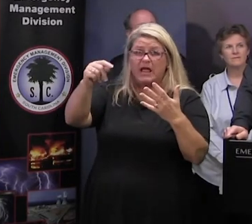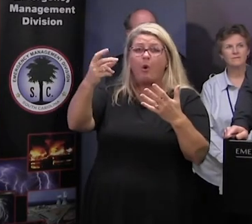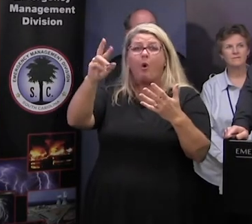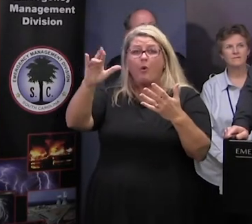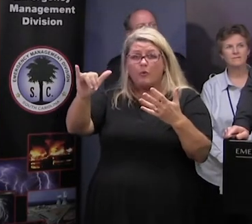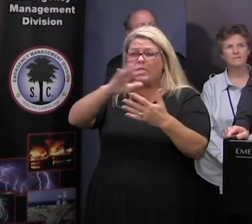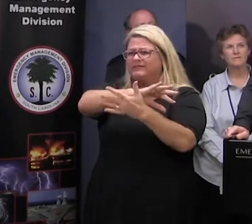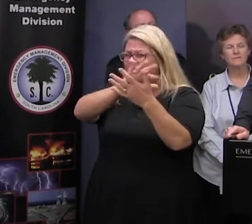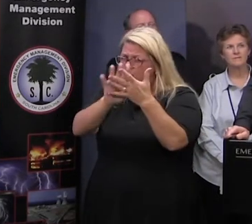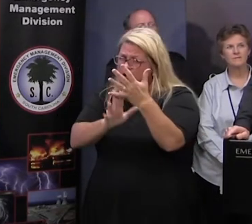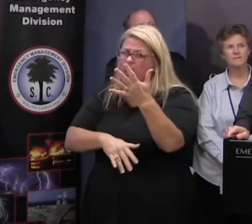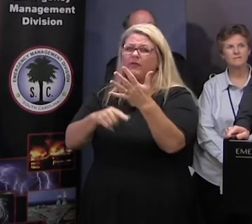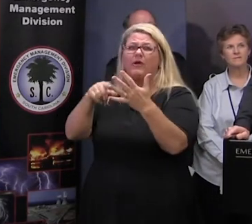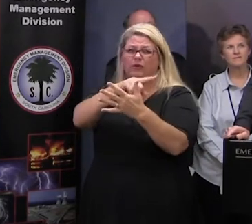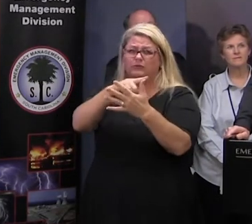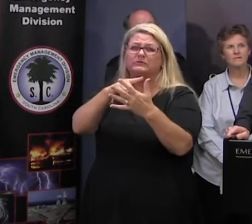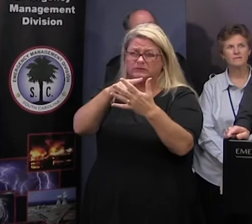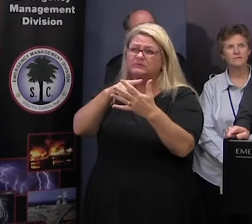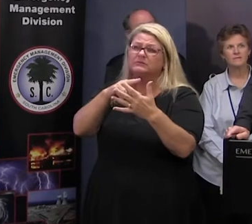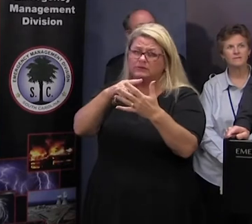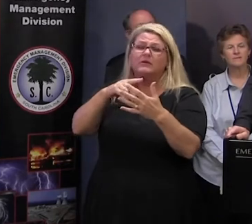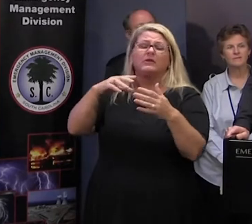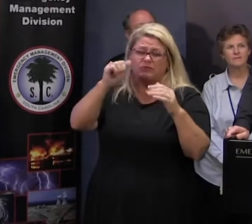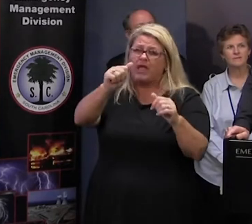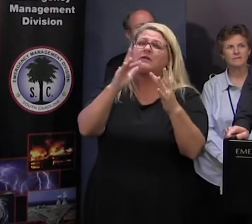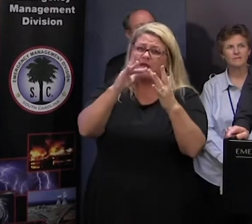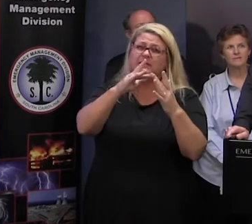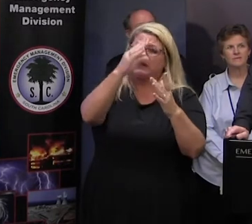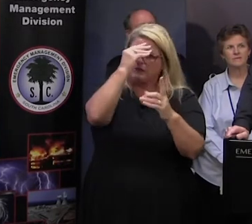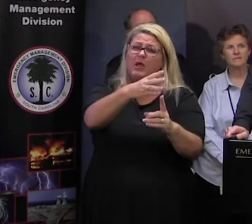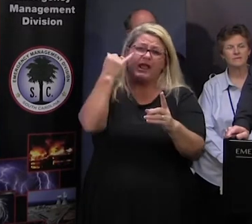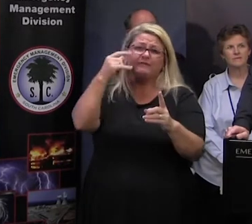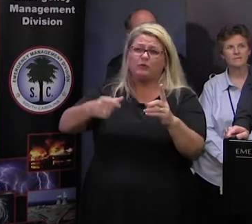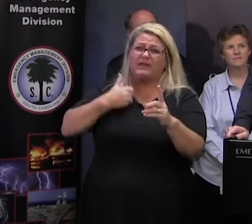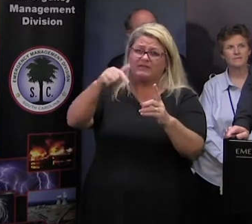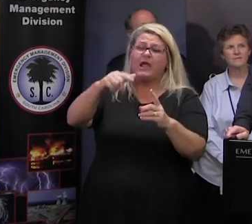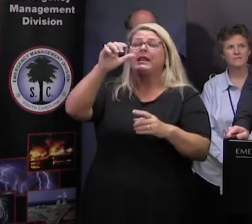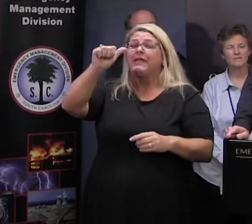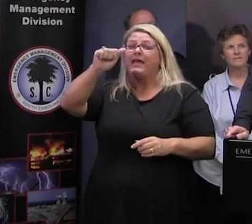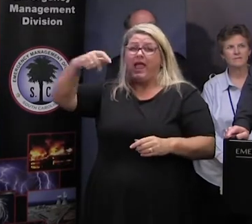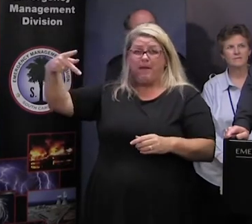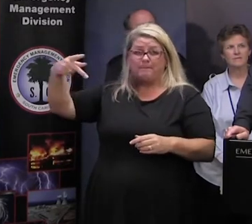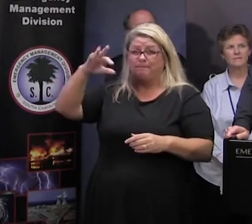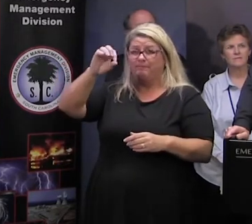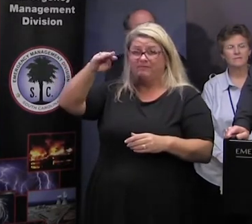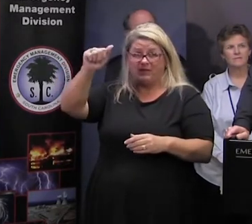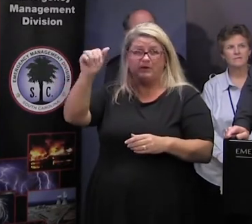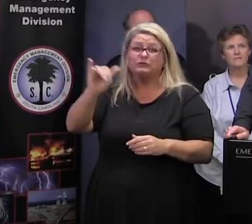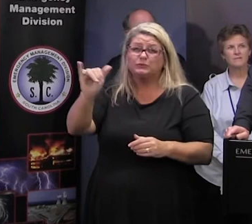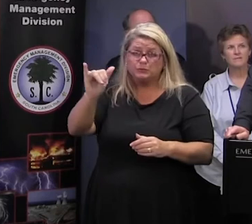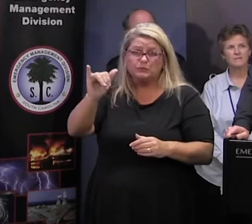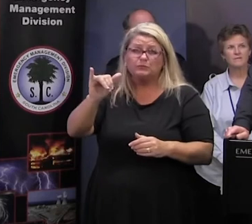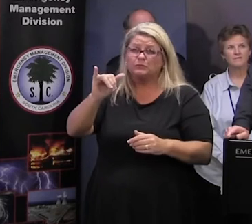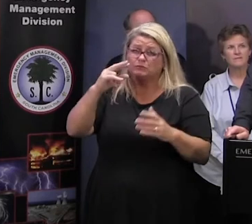process. You can also register online at disasterassistance.gov. You can also download the FEMA app, where you can also enter